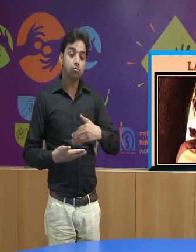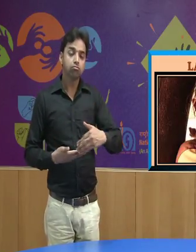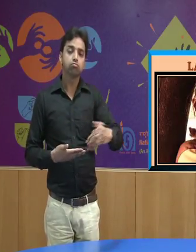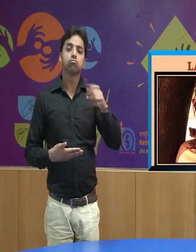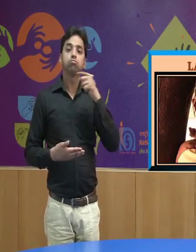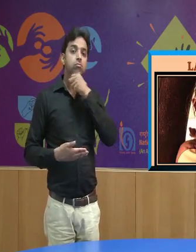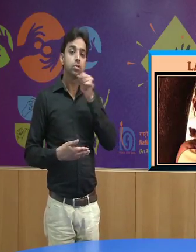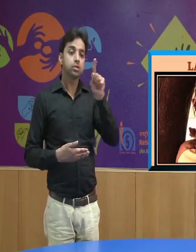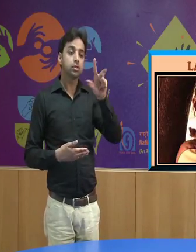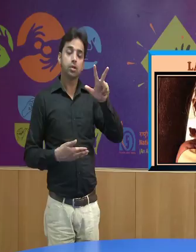age.